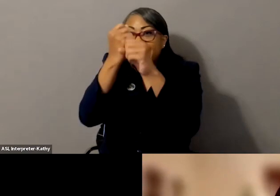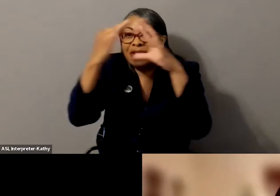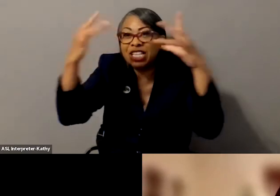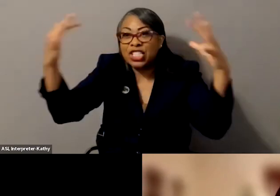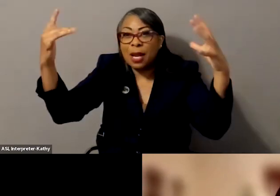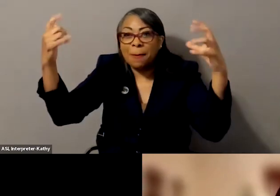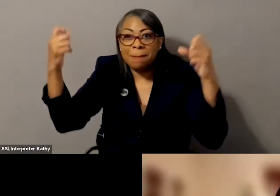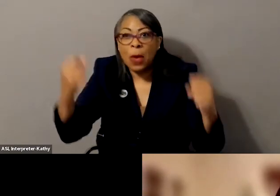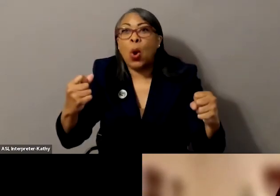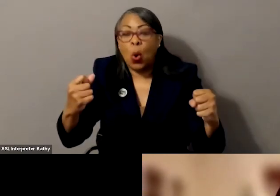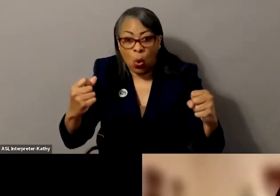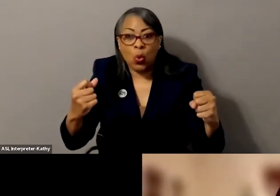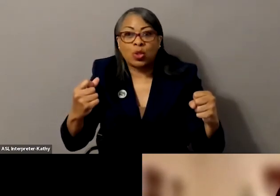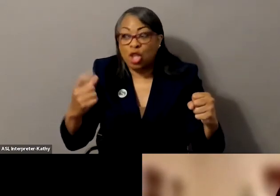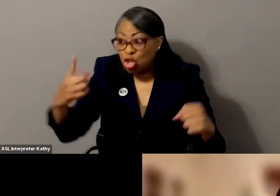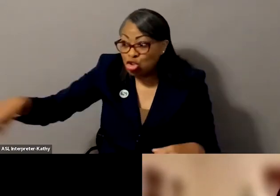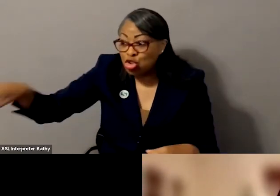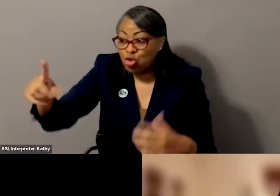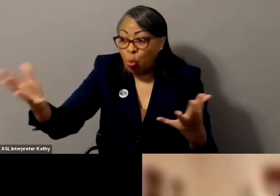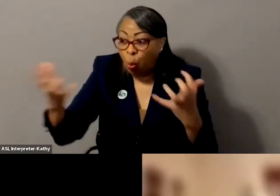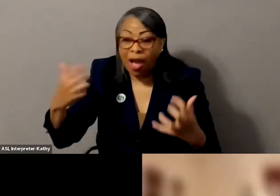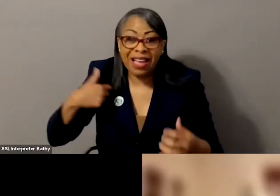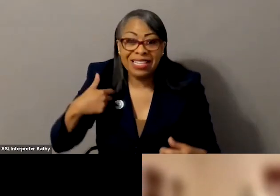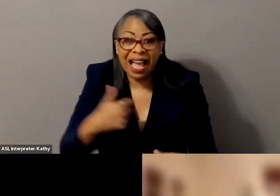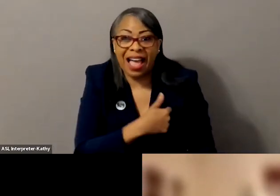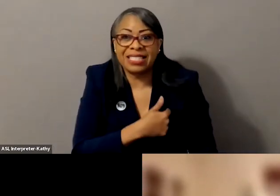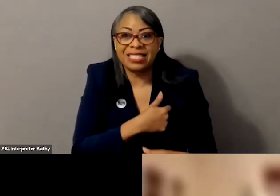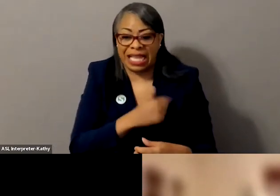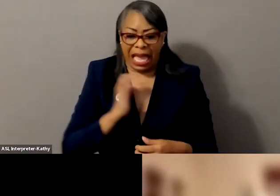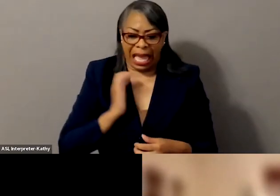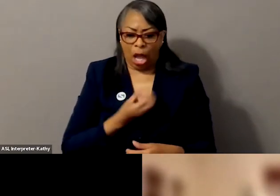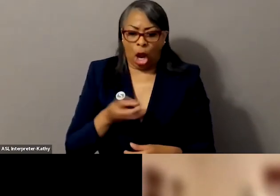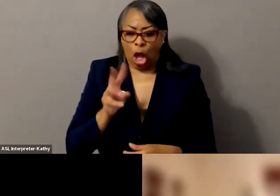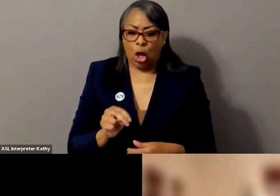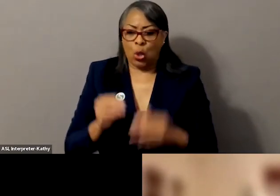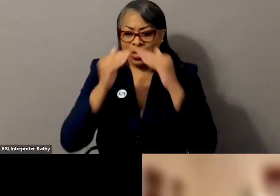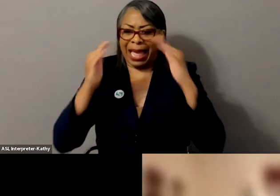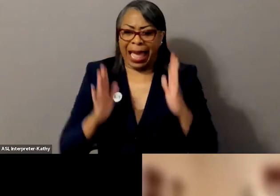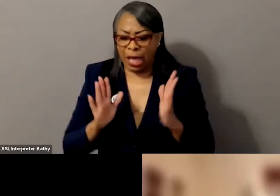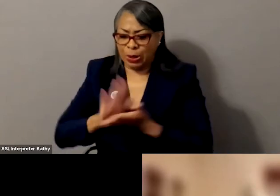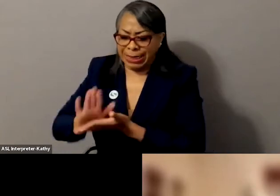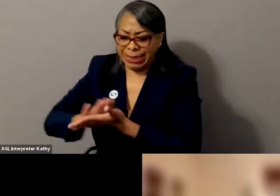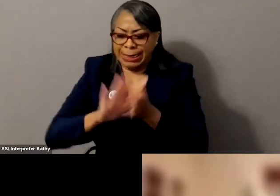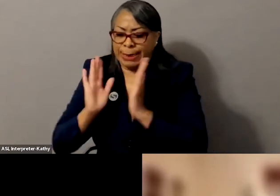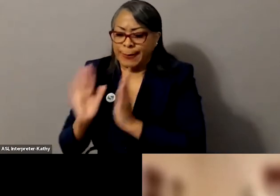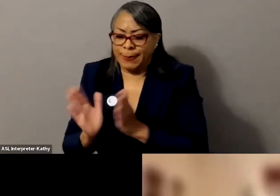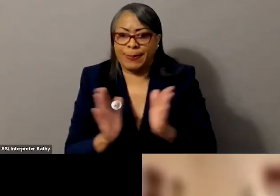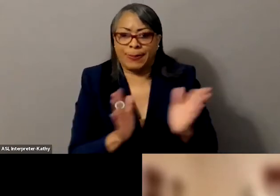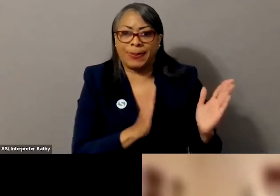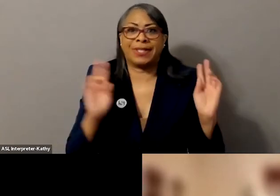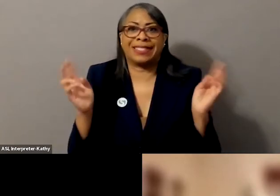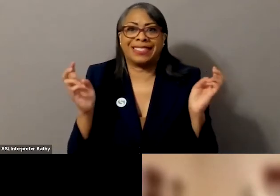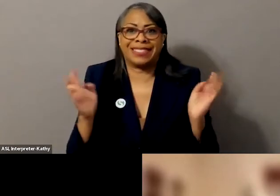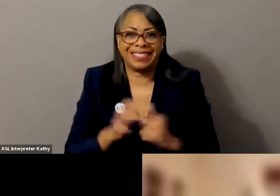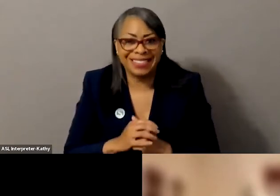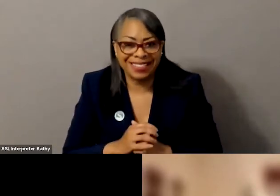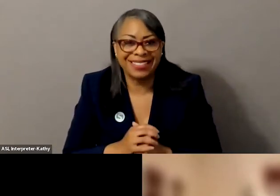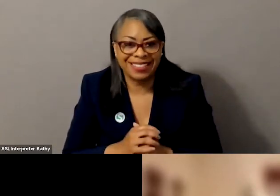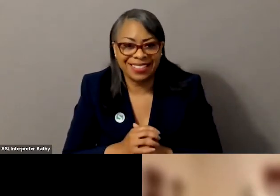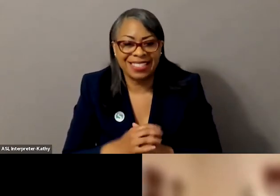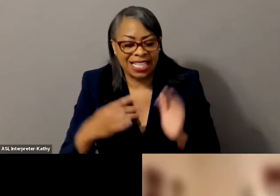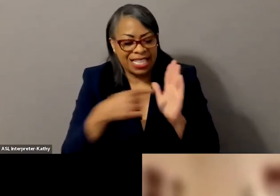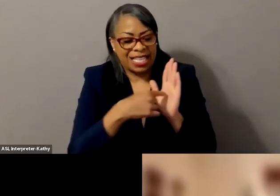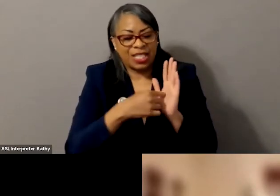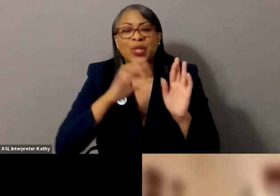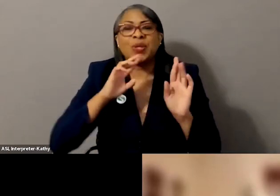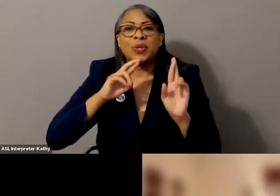You're asking us to get our own house in order. This particular set of recommendations focuses